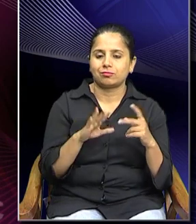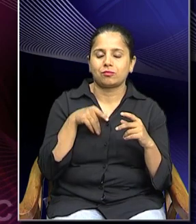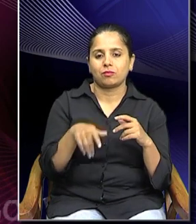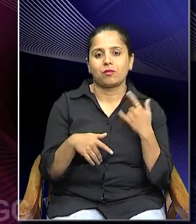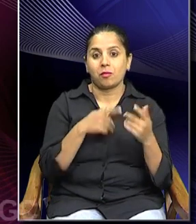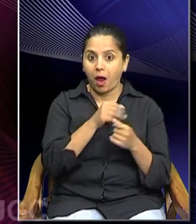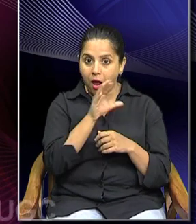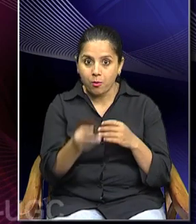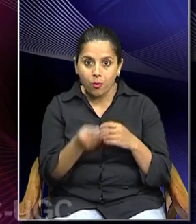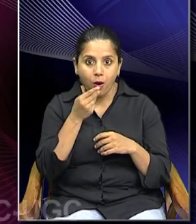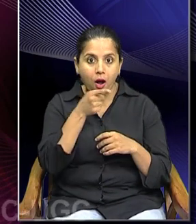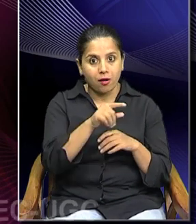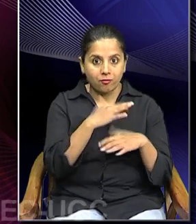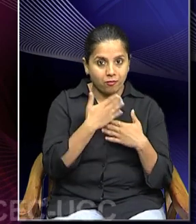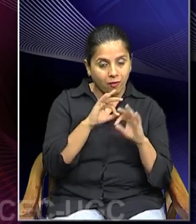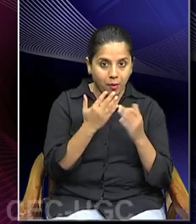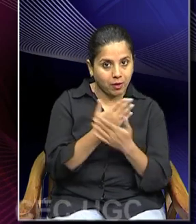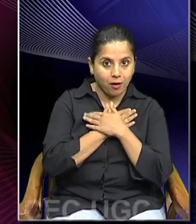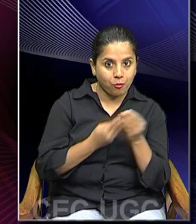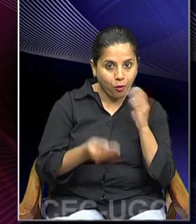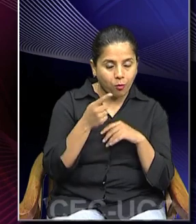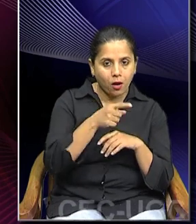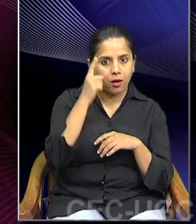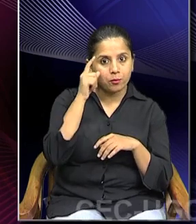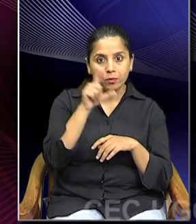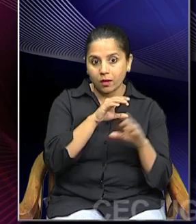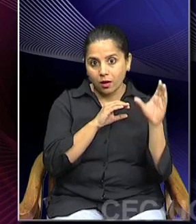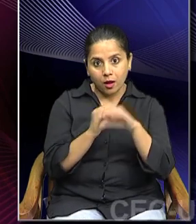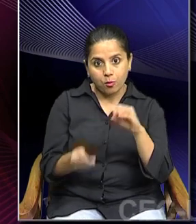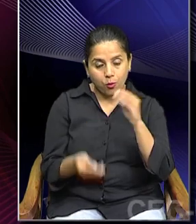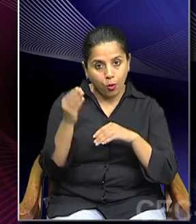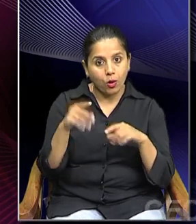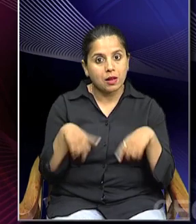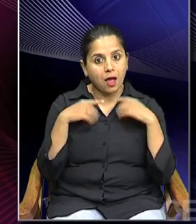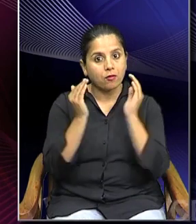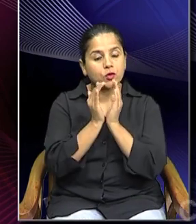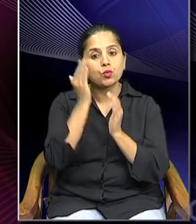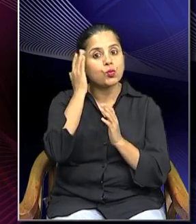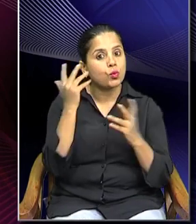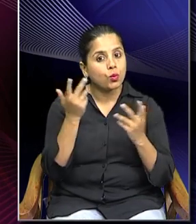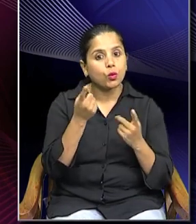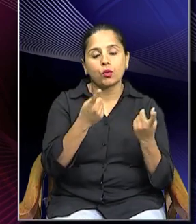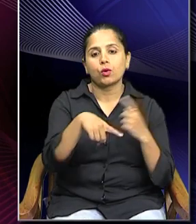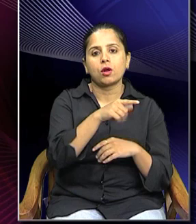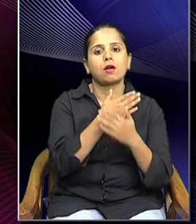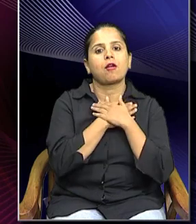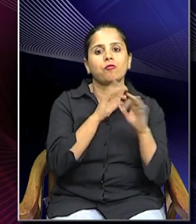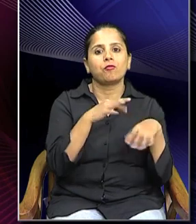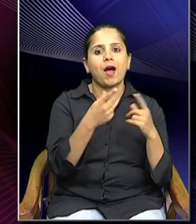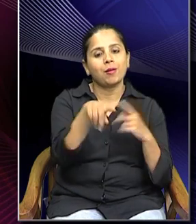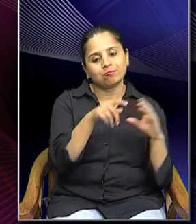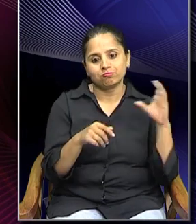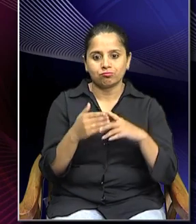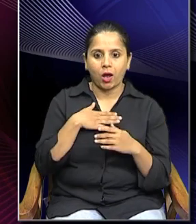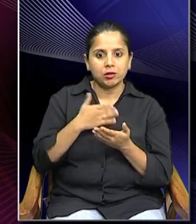with the idea that one will invest more in life insurance. Why? Because they love their family member,